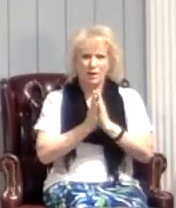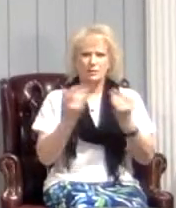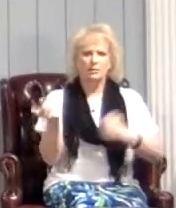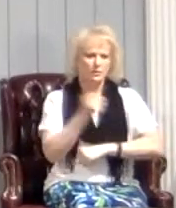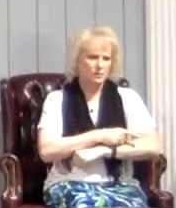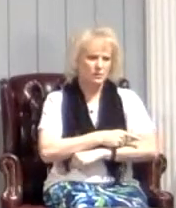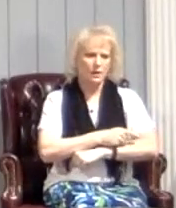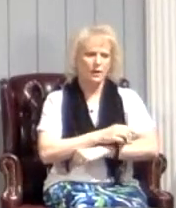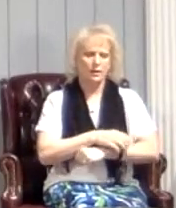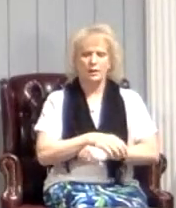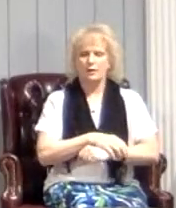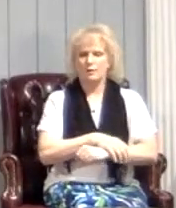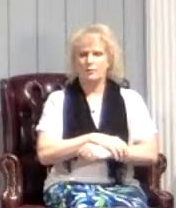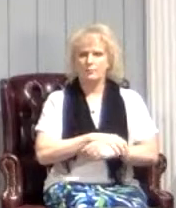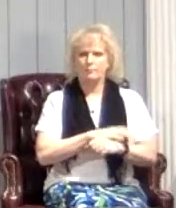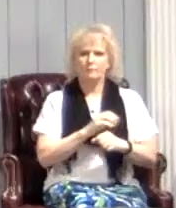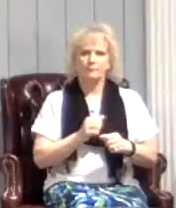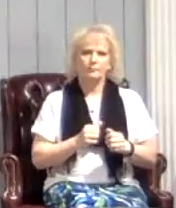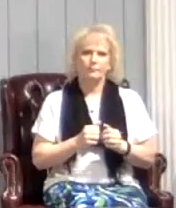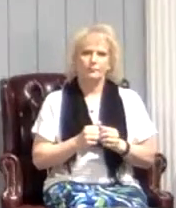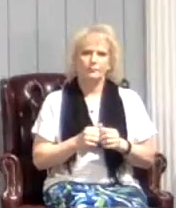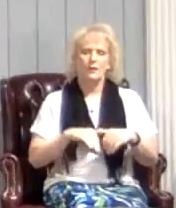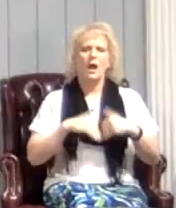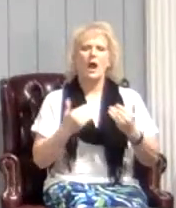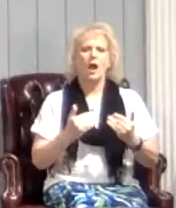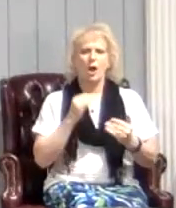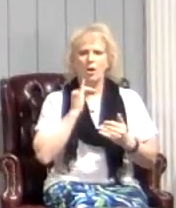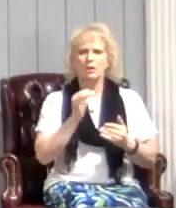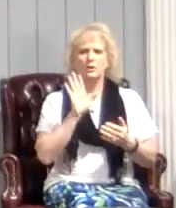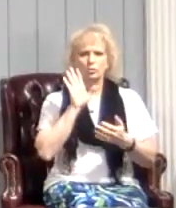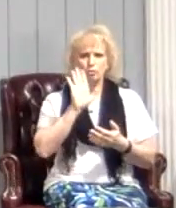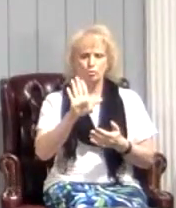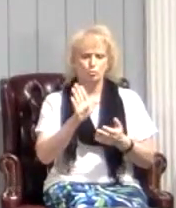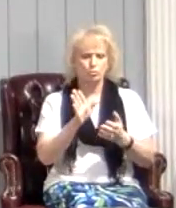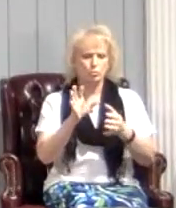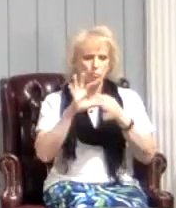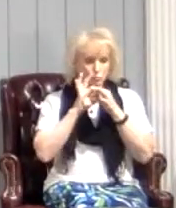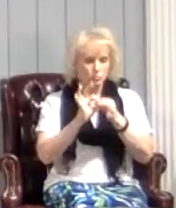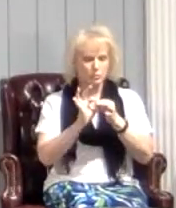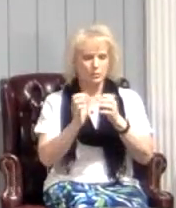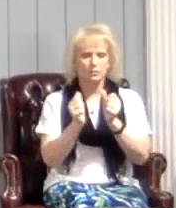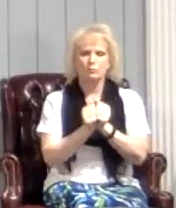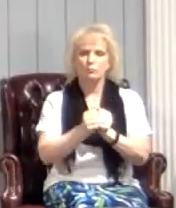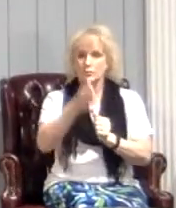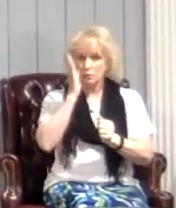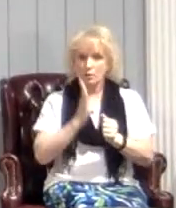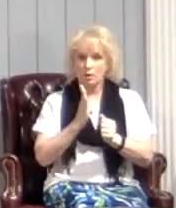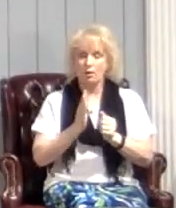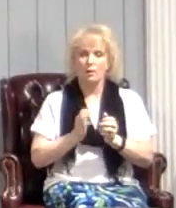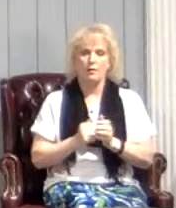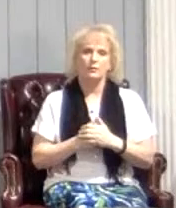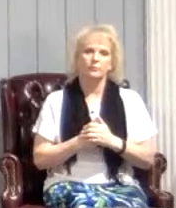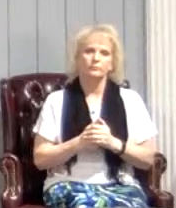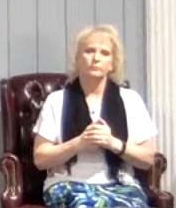ready to finish, I want to ask you today, how is your relationship with God?